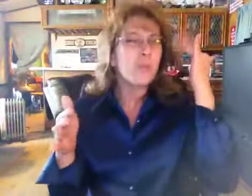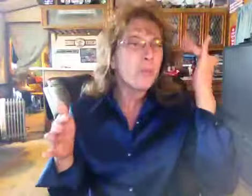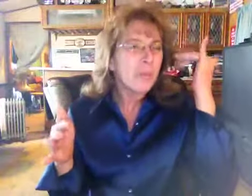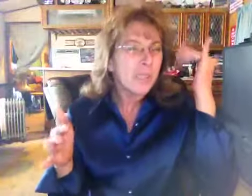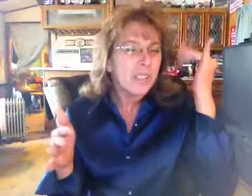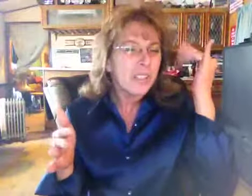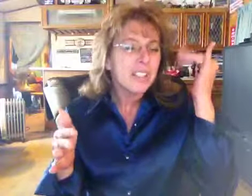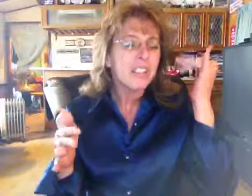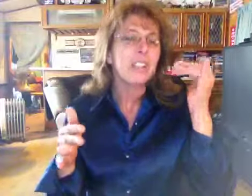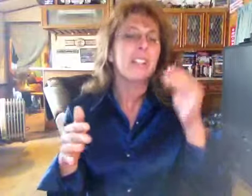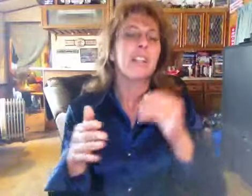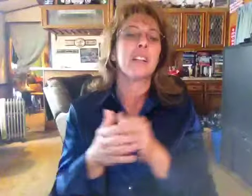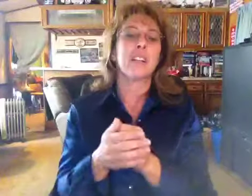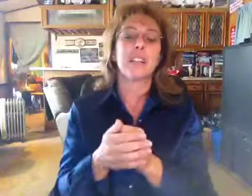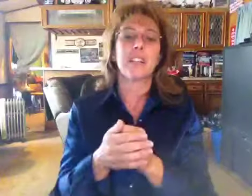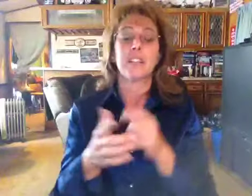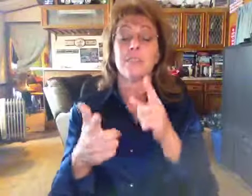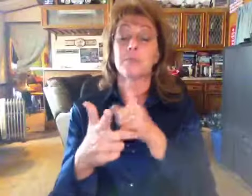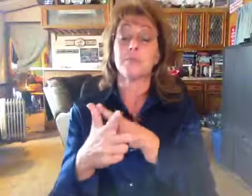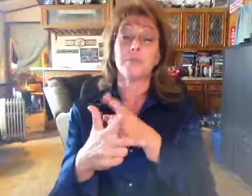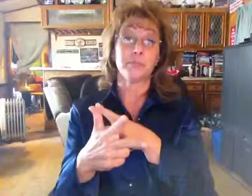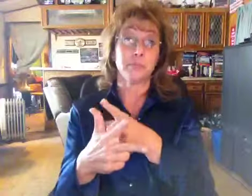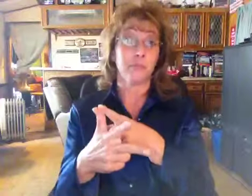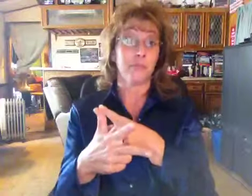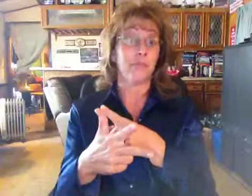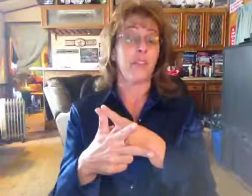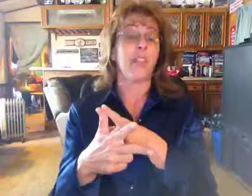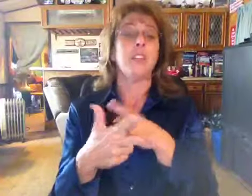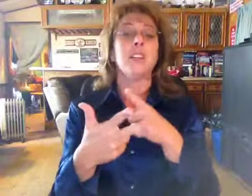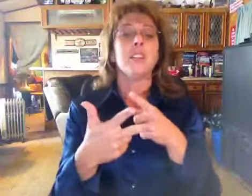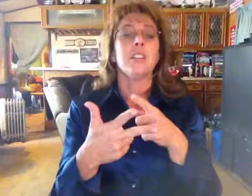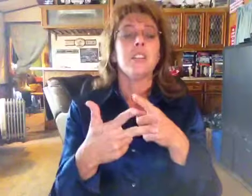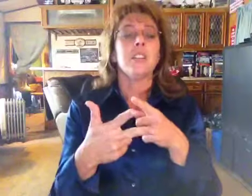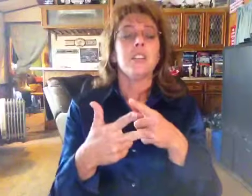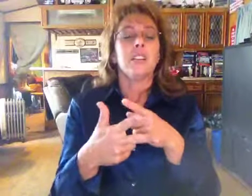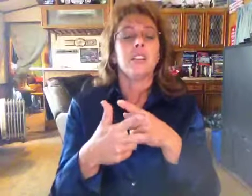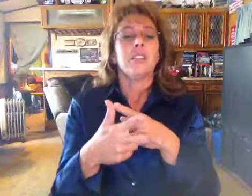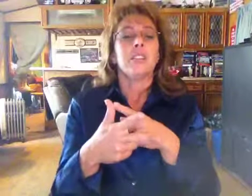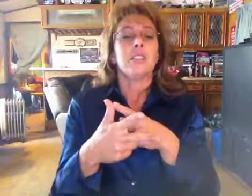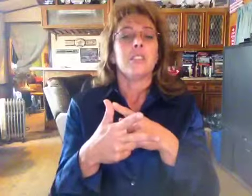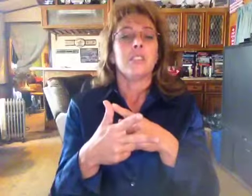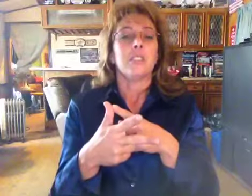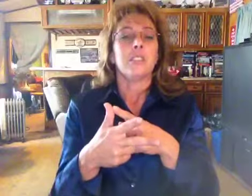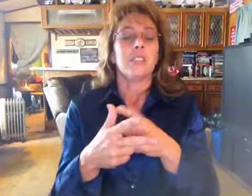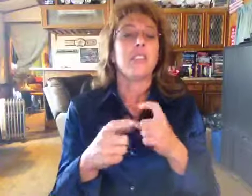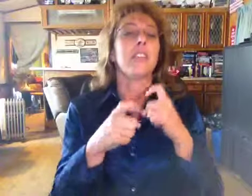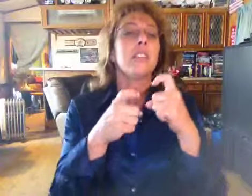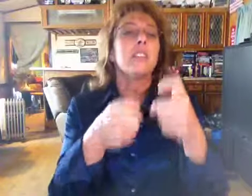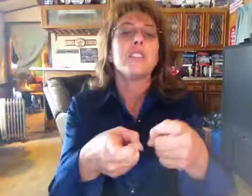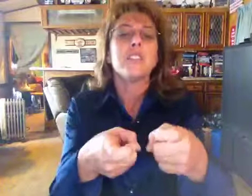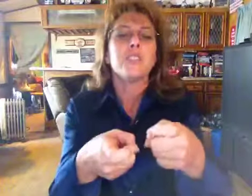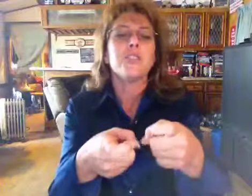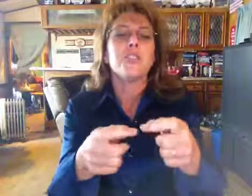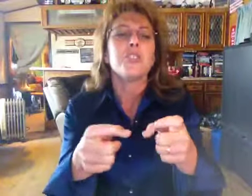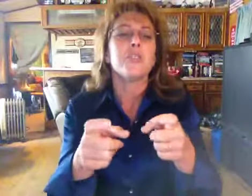command over language. And when I talk about that, students are a little confused about what that means. Let me try to explain. Having a